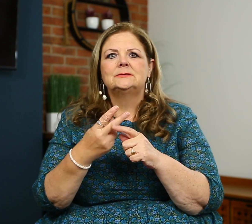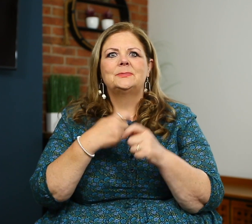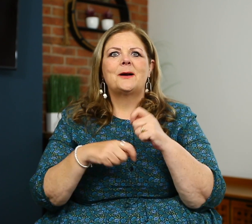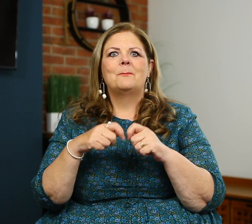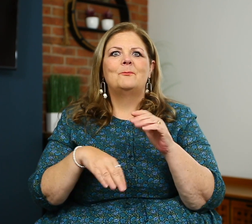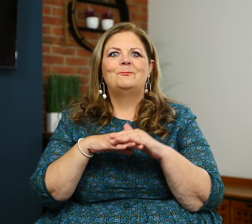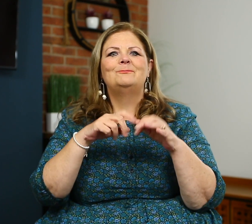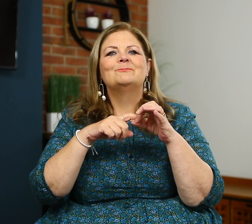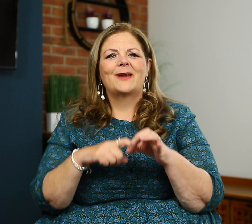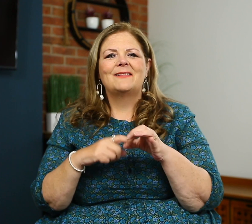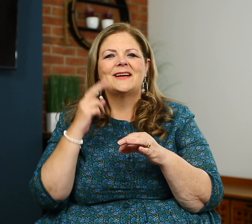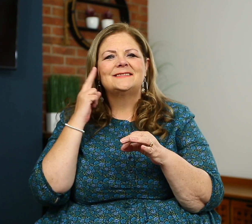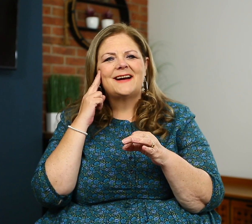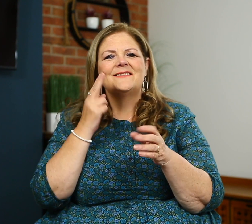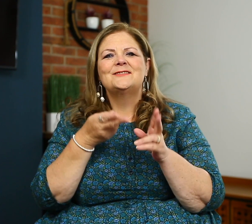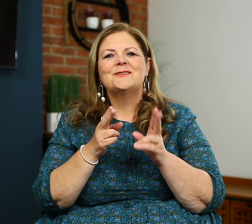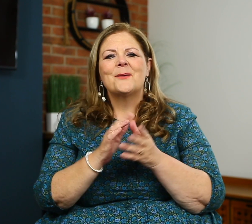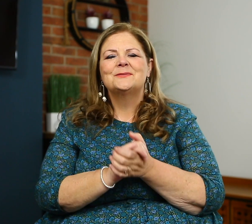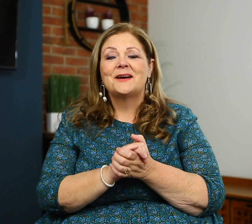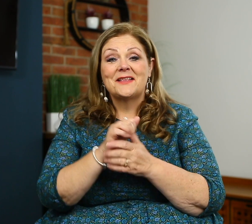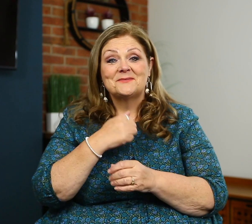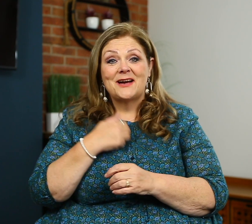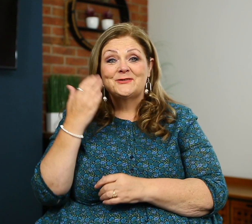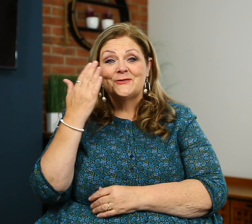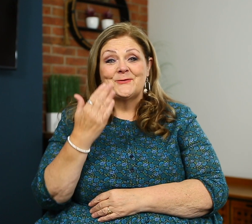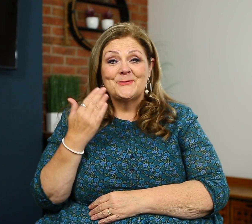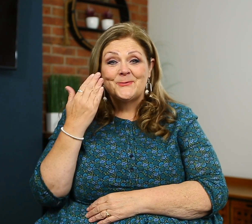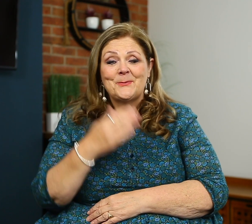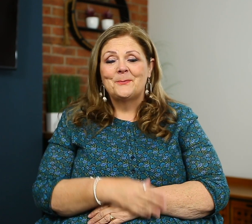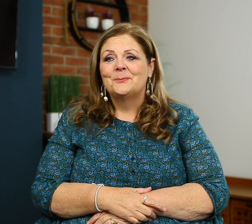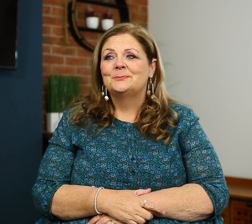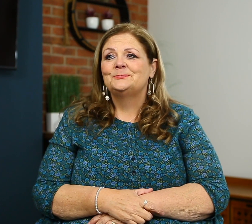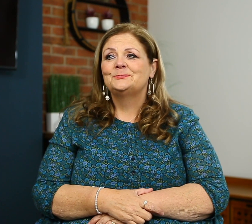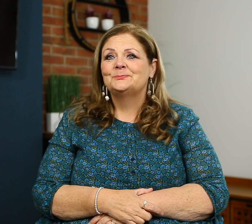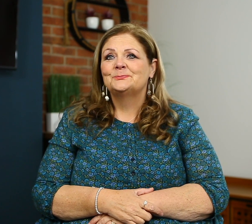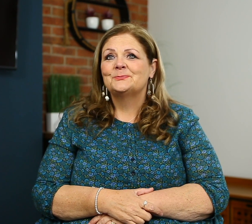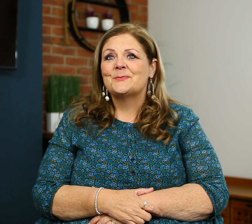I'll become fully qualified. And that really is my absolute dream. So